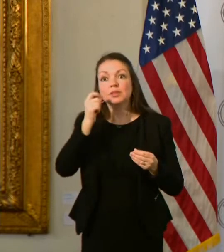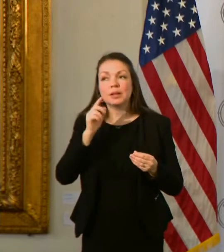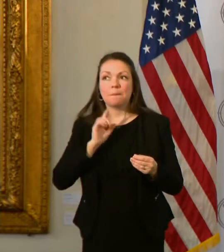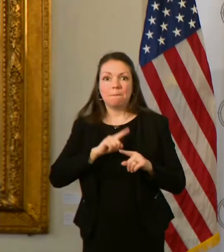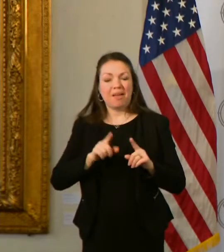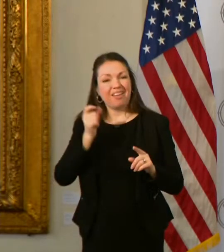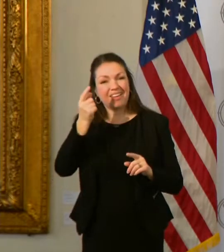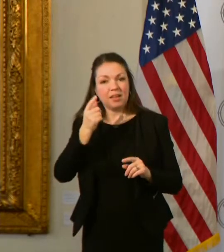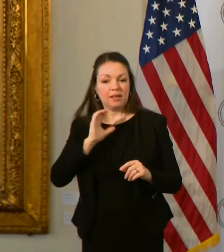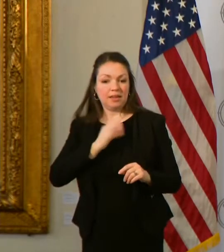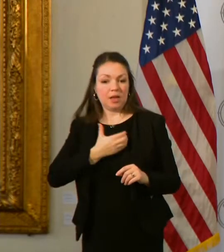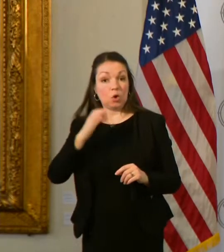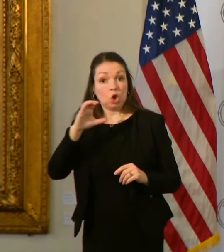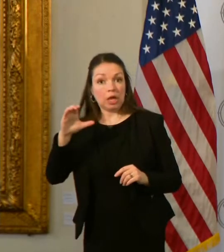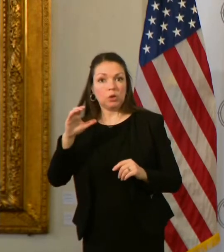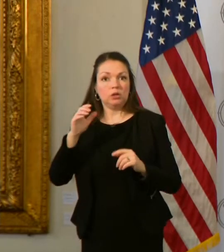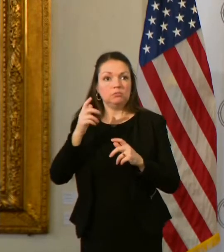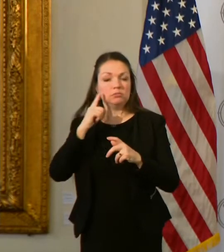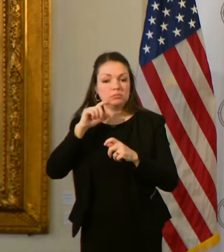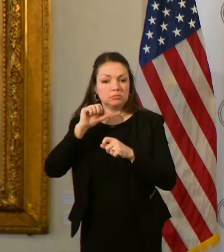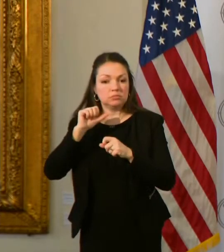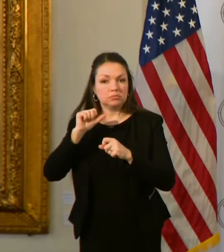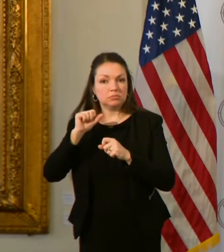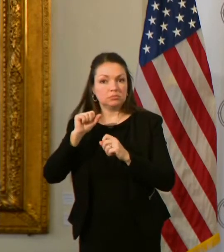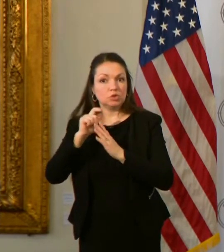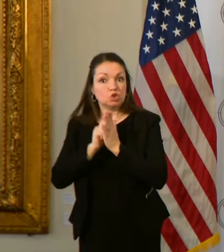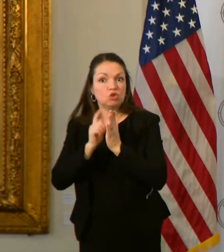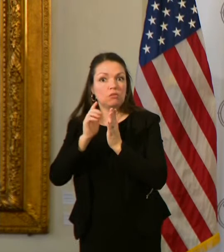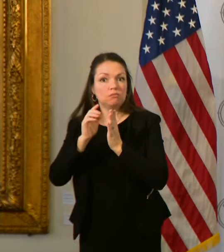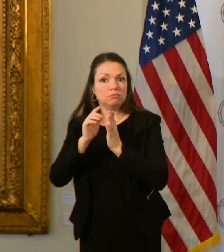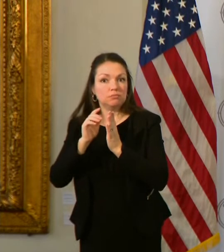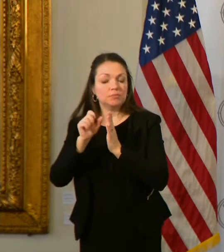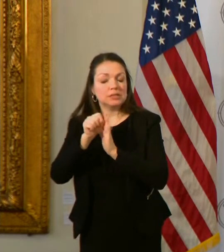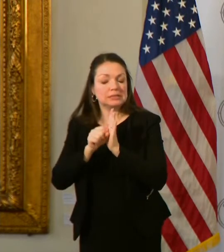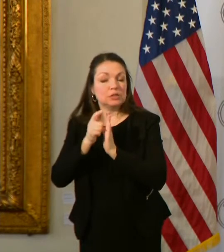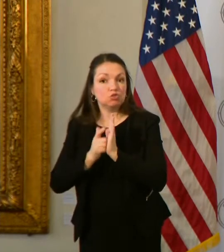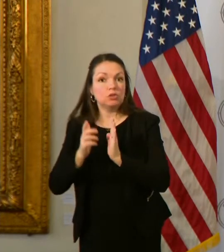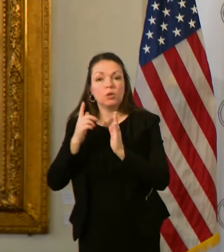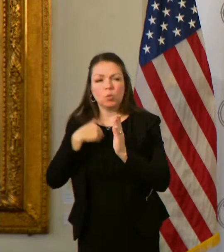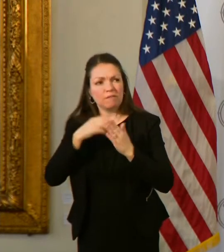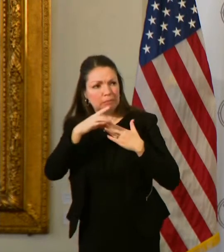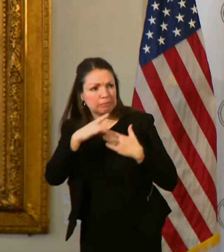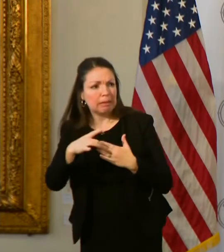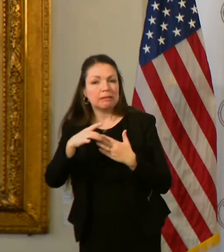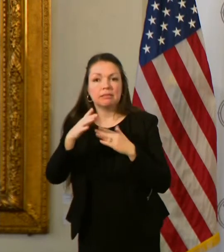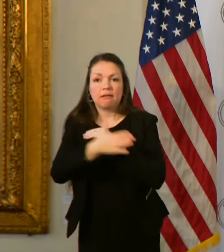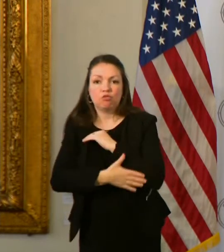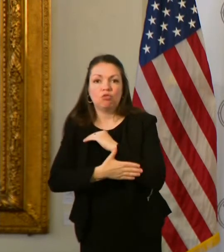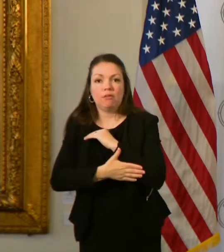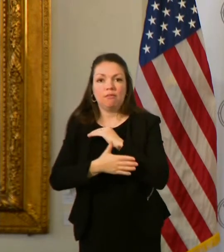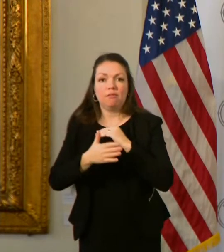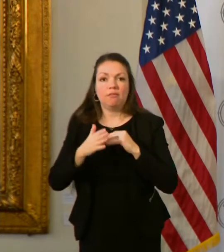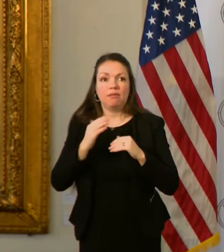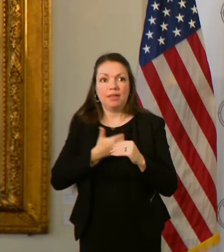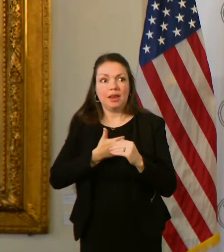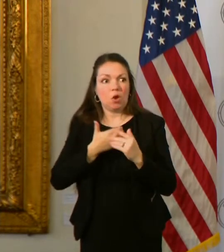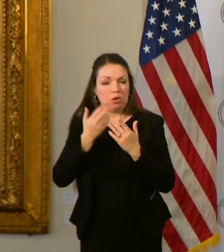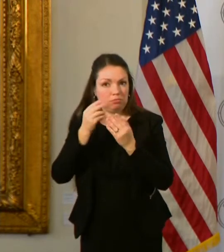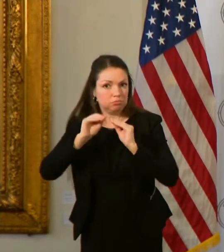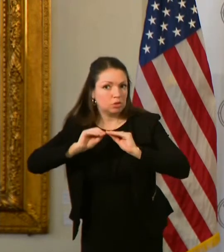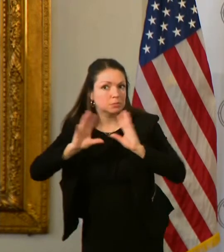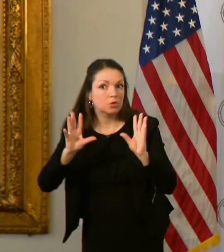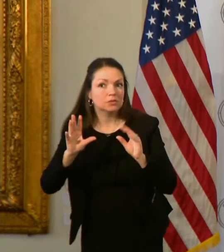country in our transparency efforts. And I want to just give you an opportunity to know what gems you have right